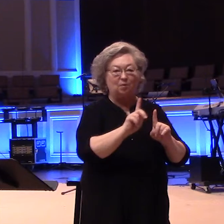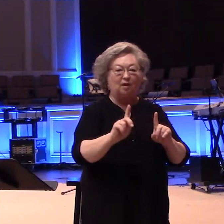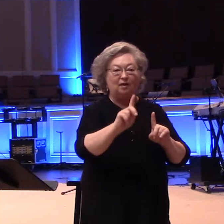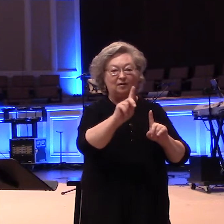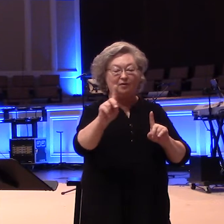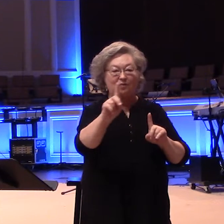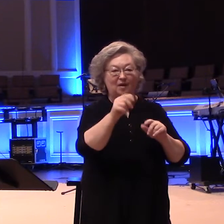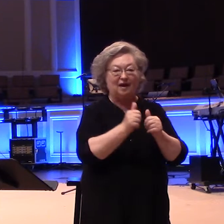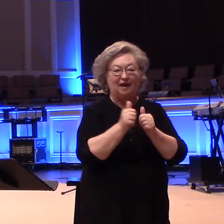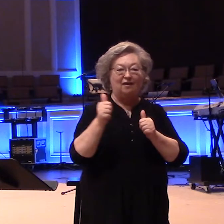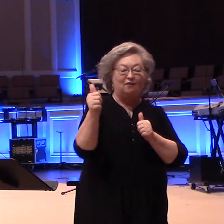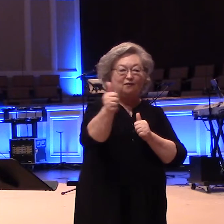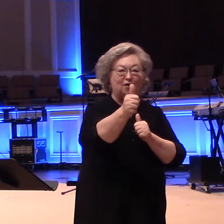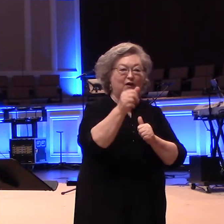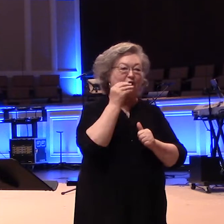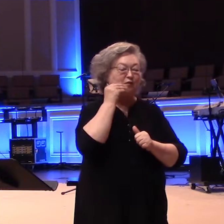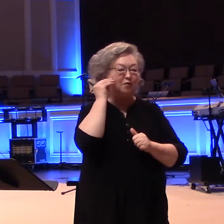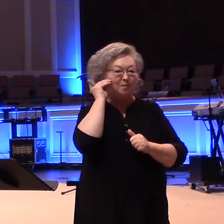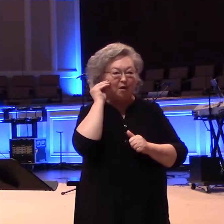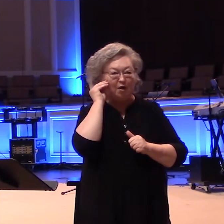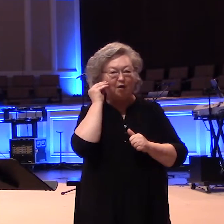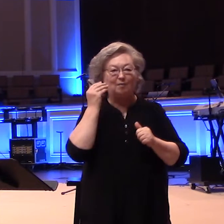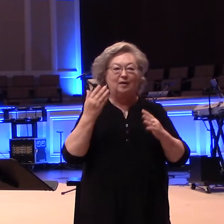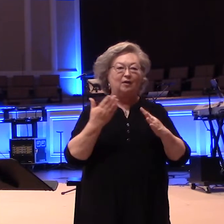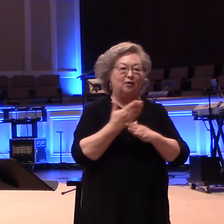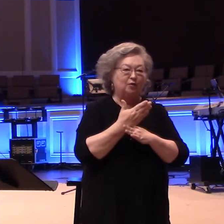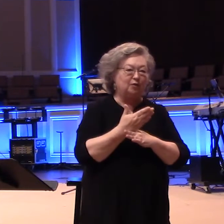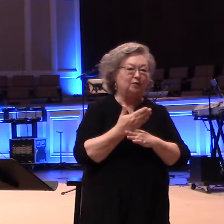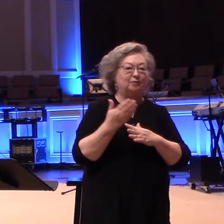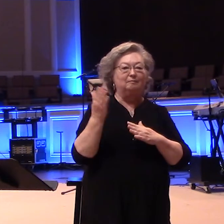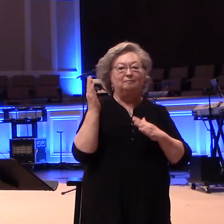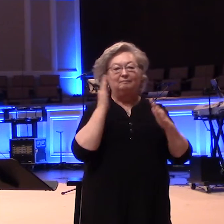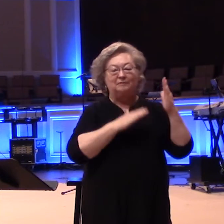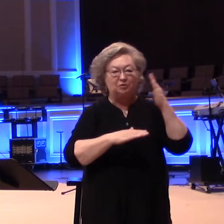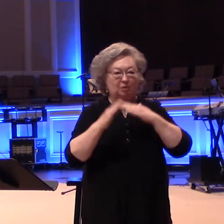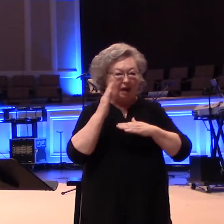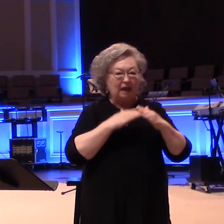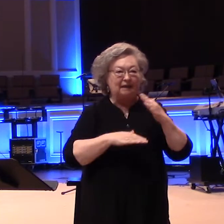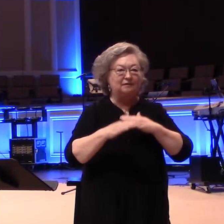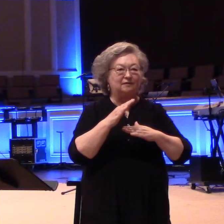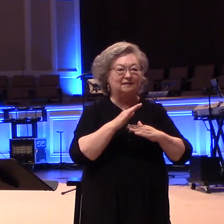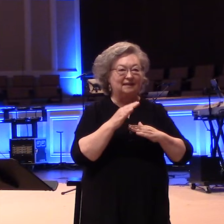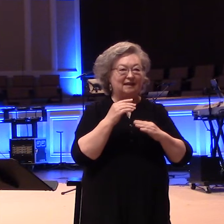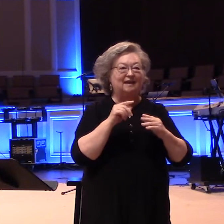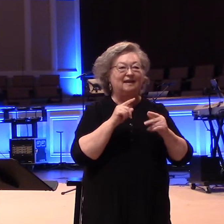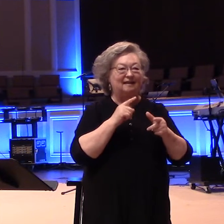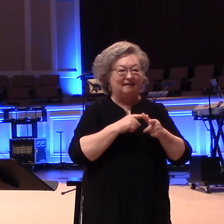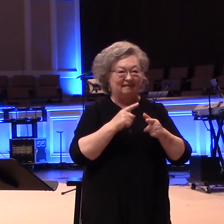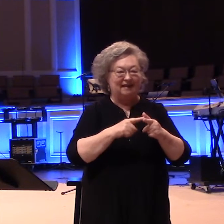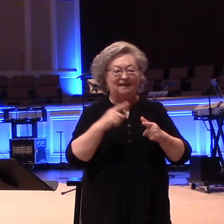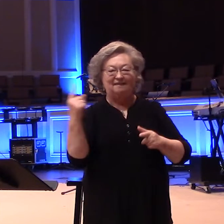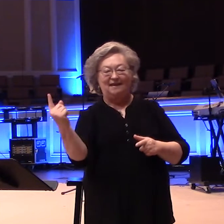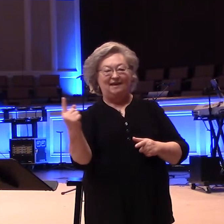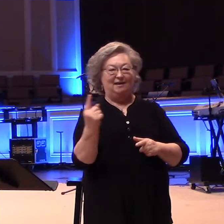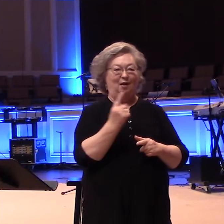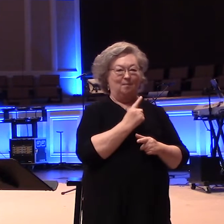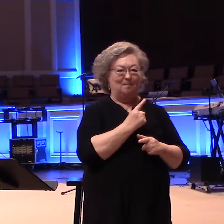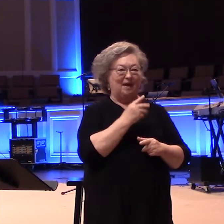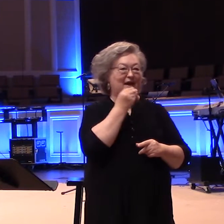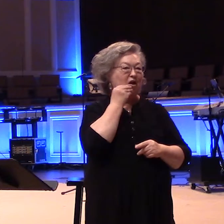home and through trials and tribulations makes their way back, home